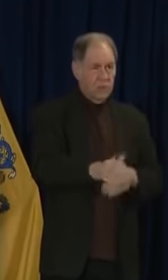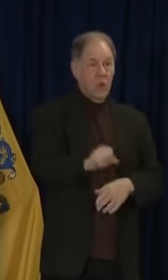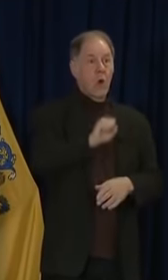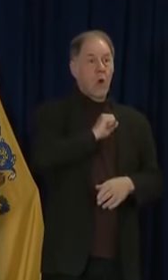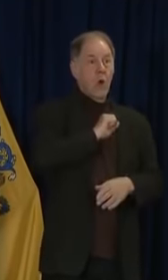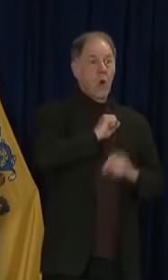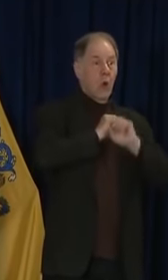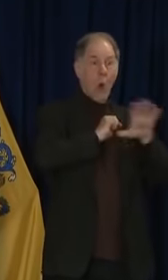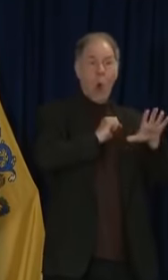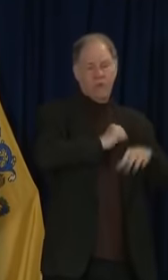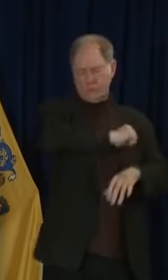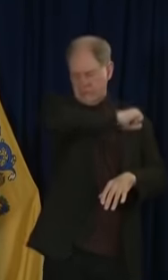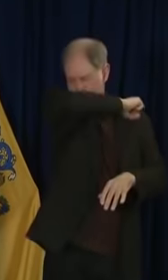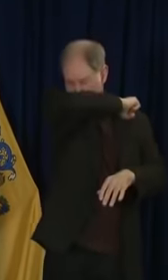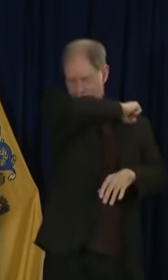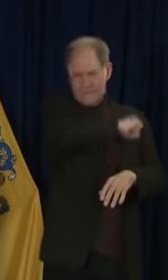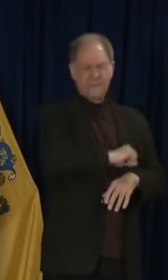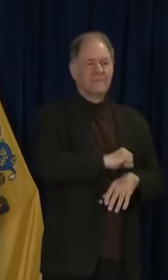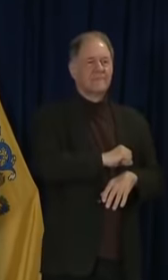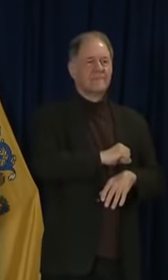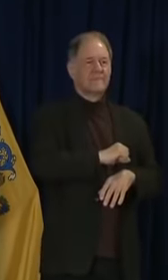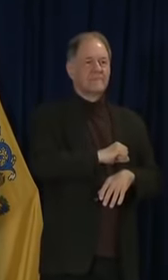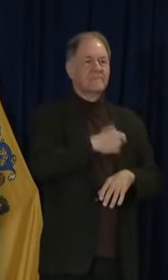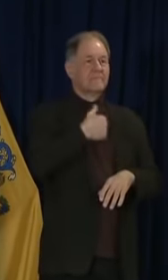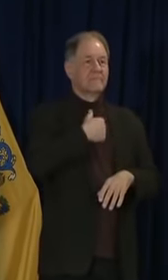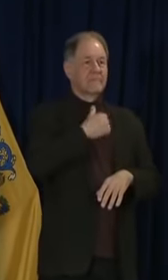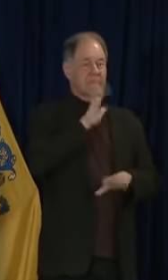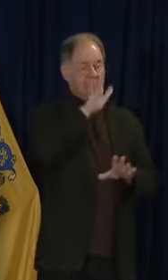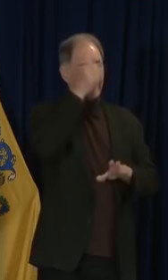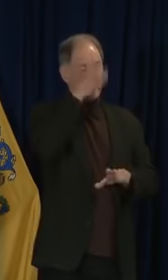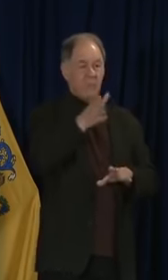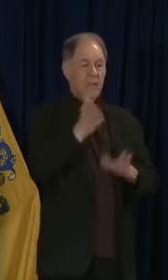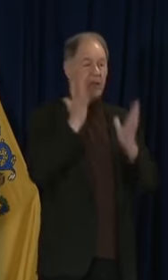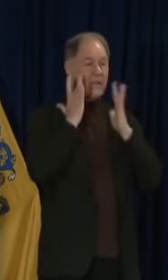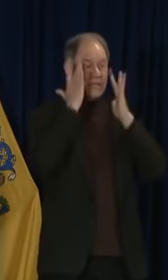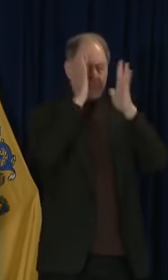your sleeve, don't touch your face, which I'm guilty of. It's